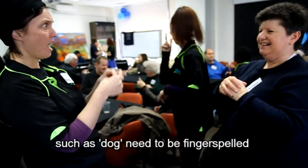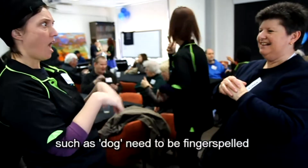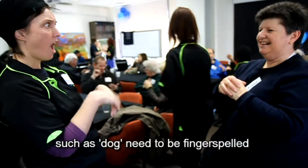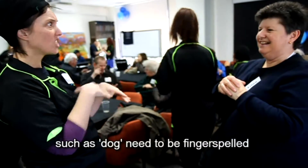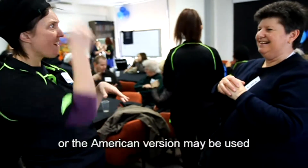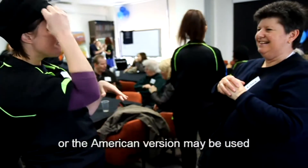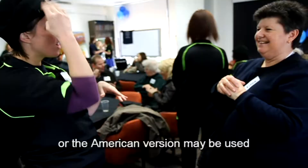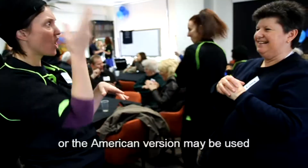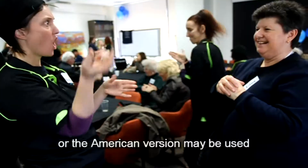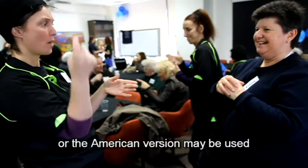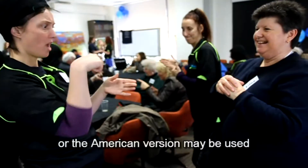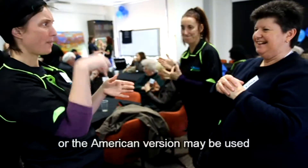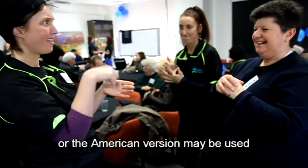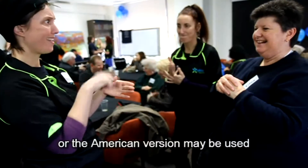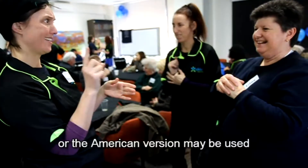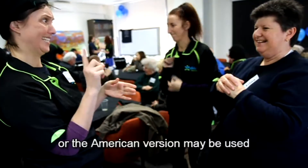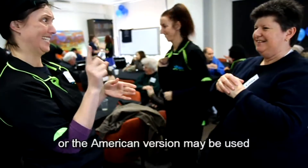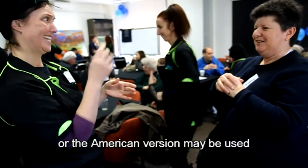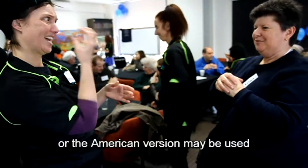fingerspelt, or the American version may be used.